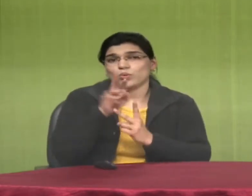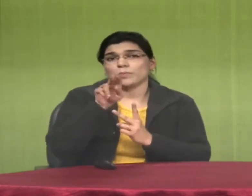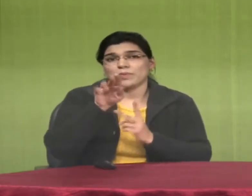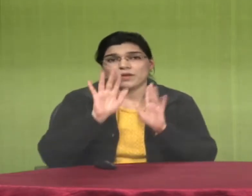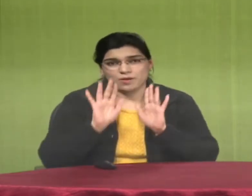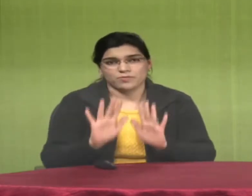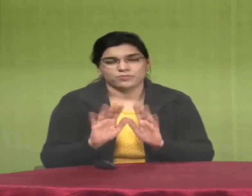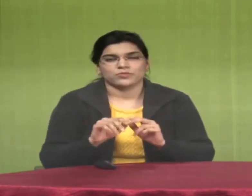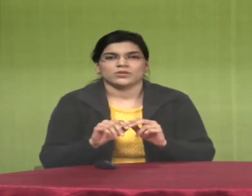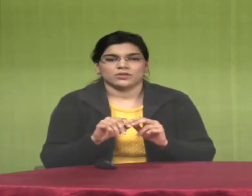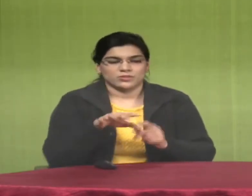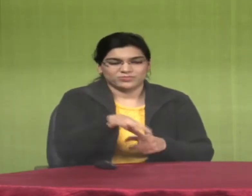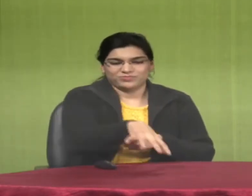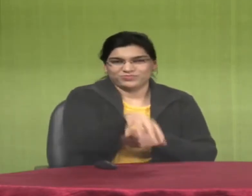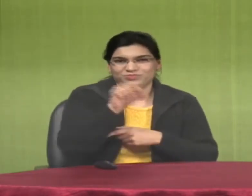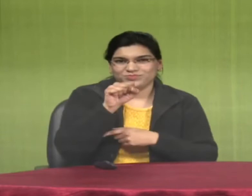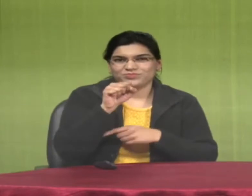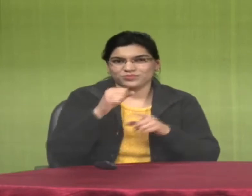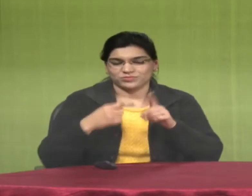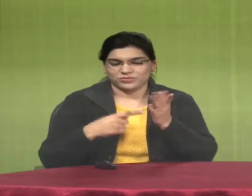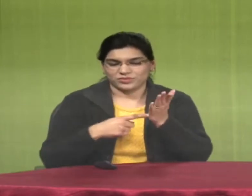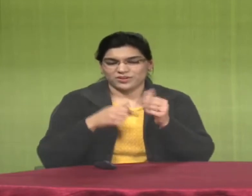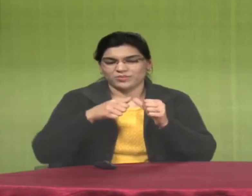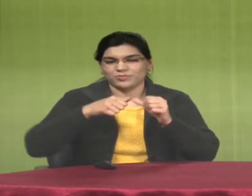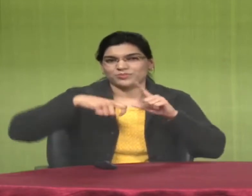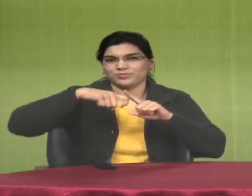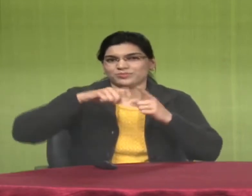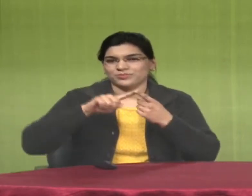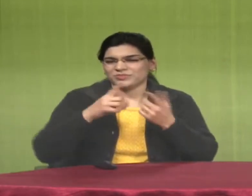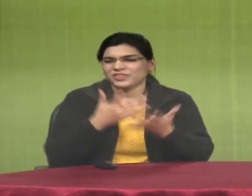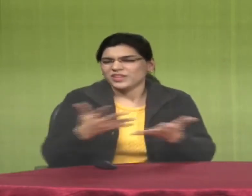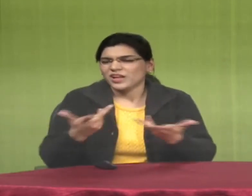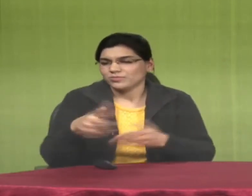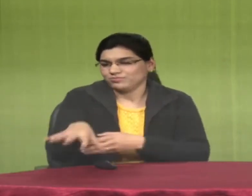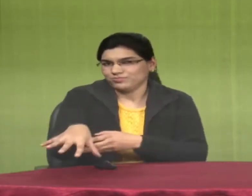take. So when you have options, you take something.